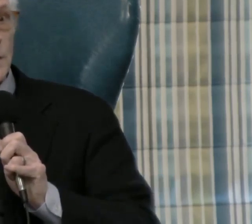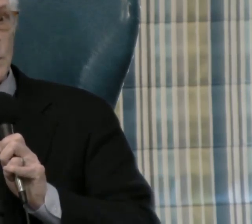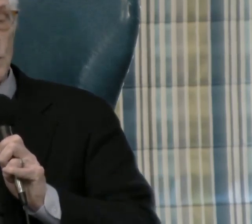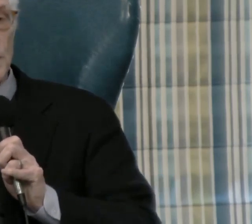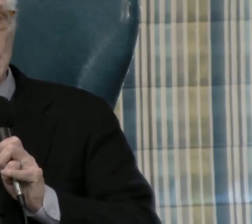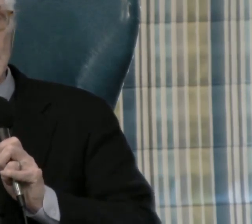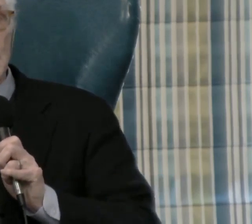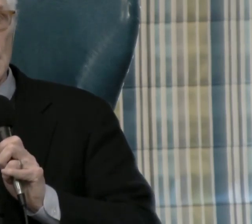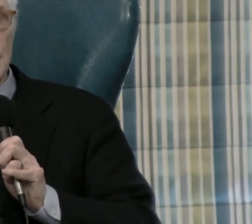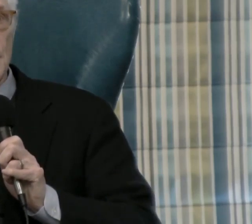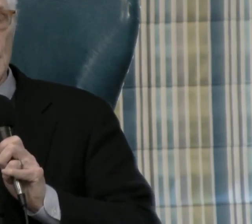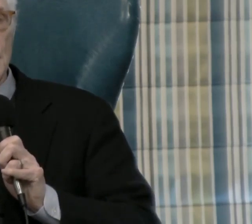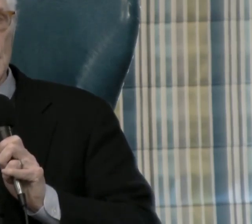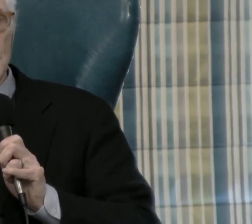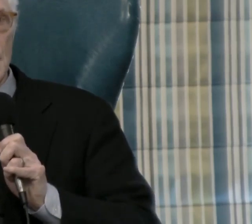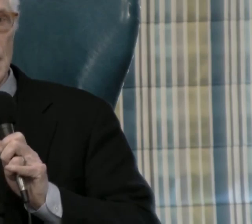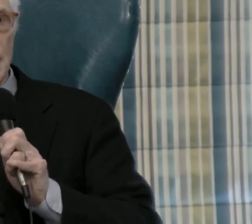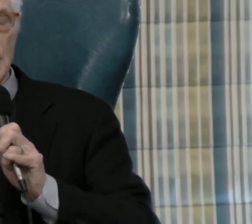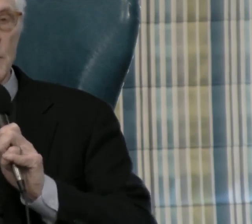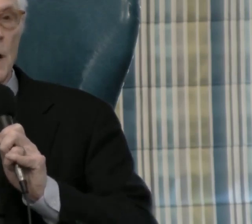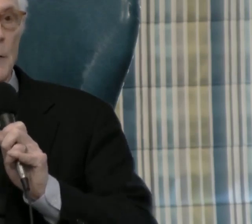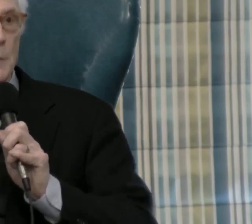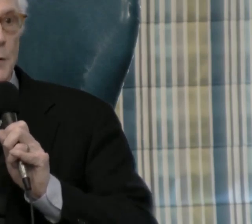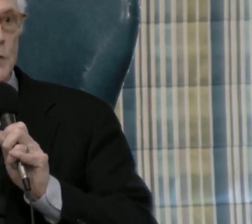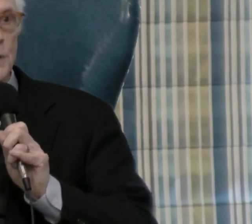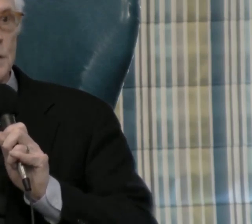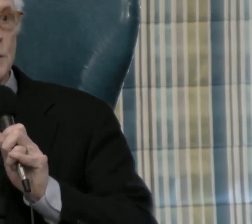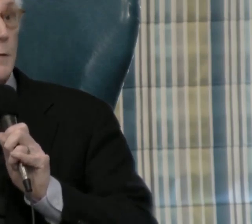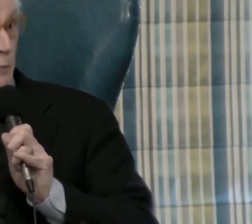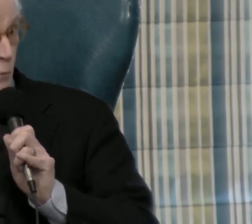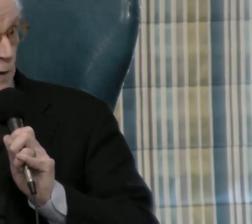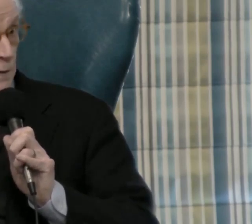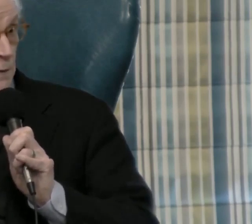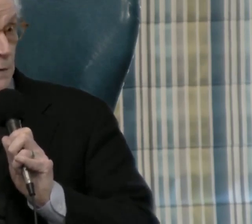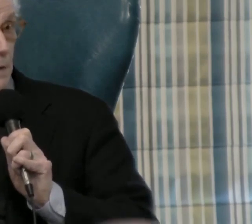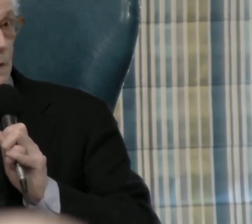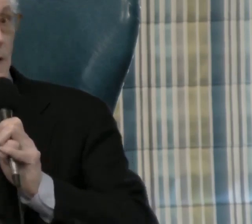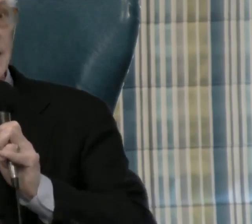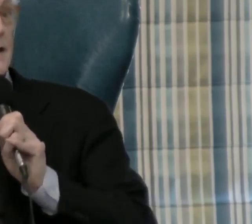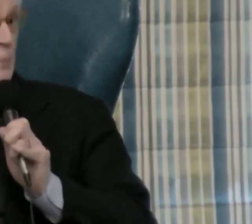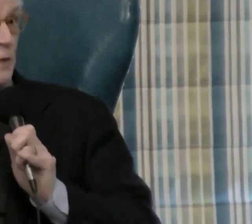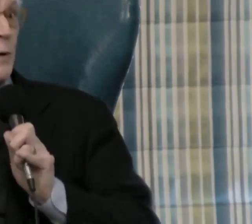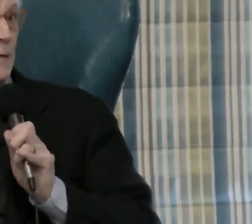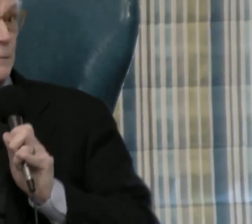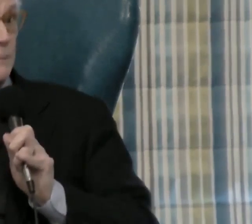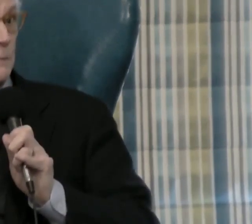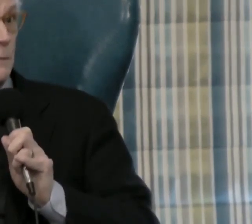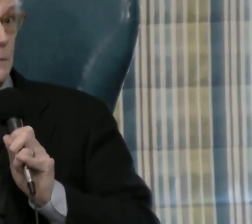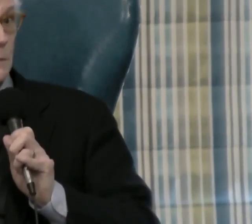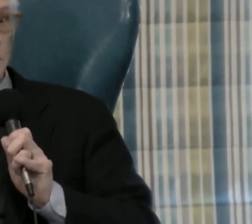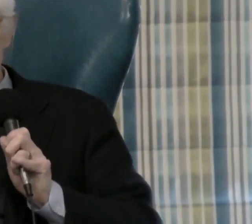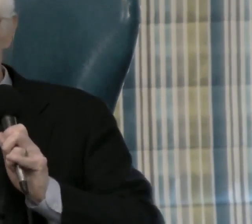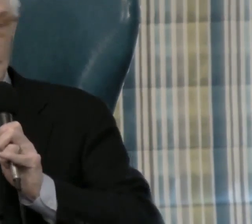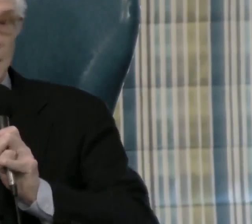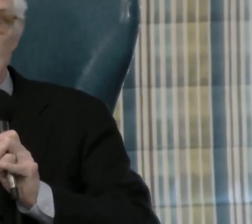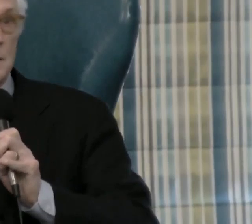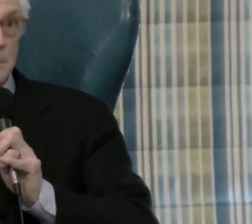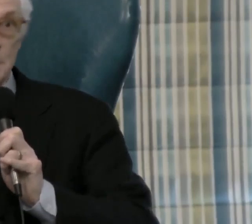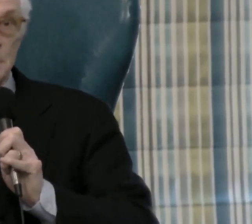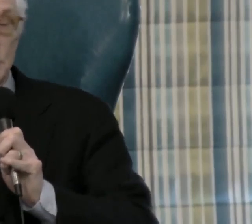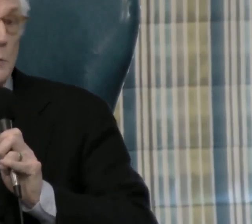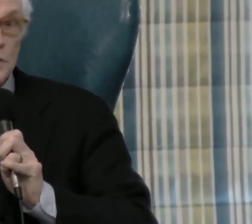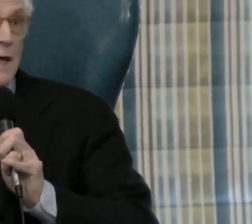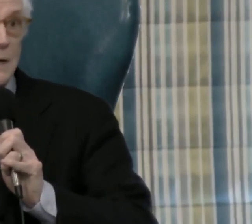The way that we, I would approach it in two different ways. And yes, we do have, we've had